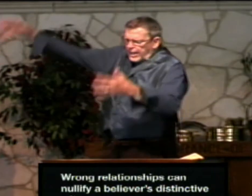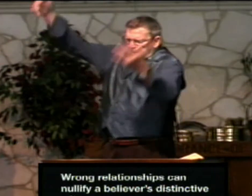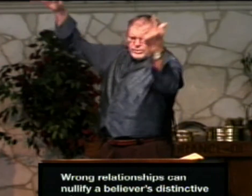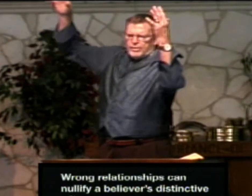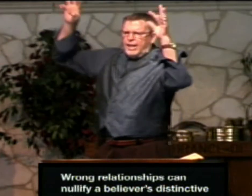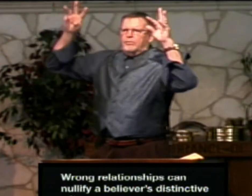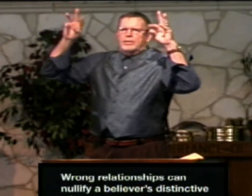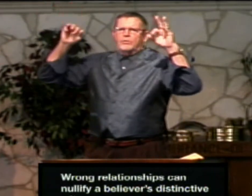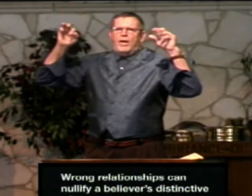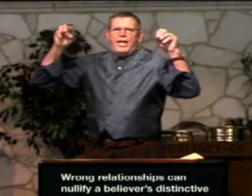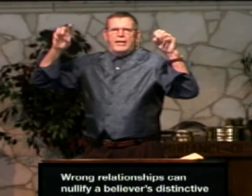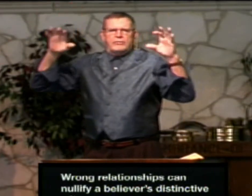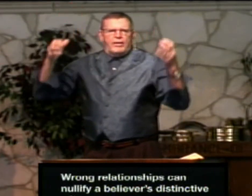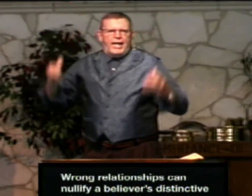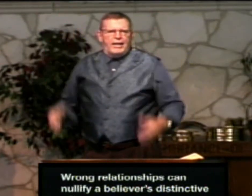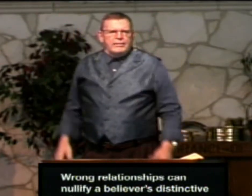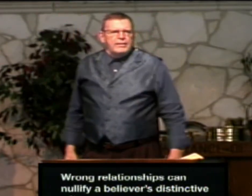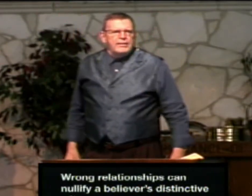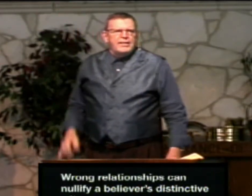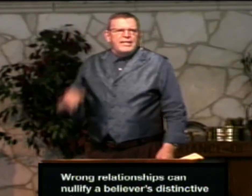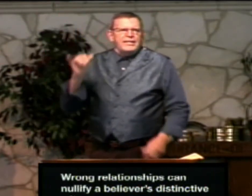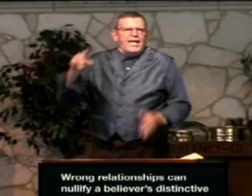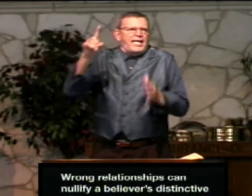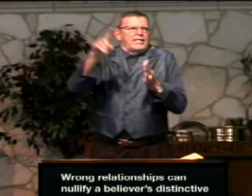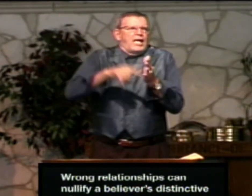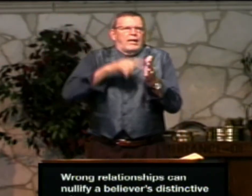and hangs around with the wild crowd,